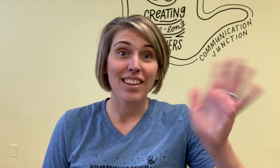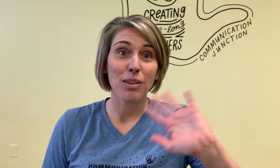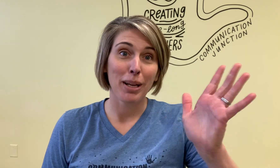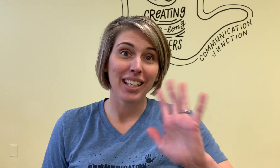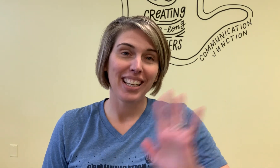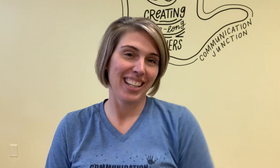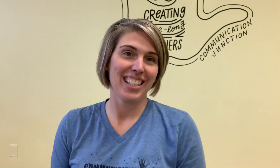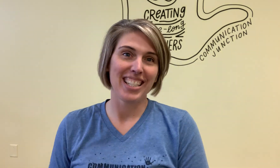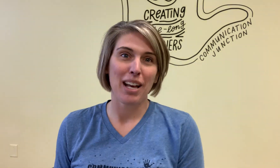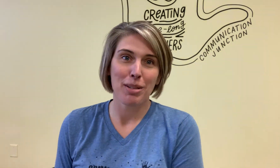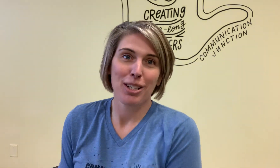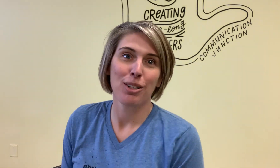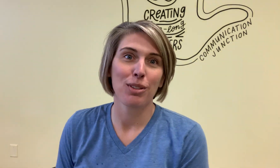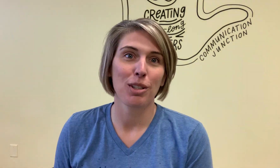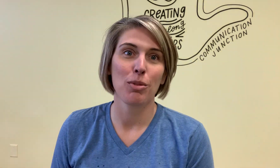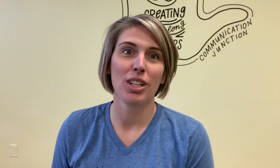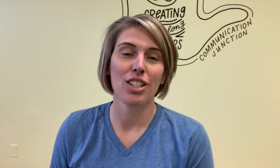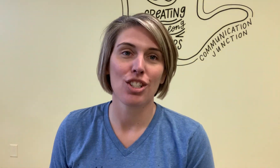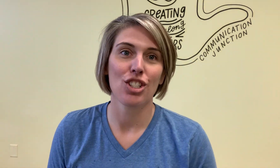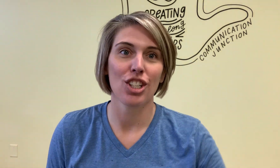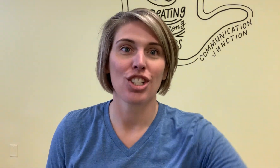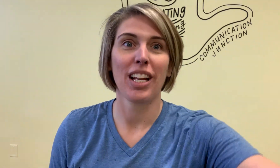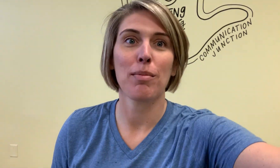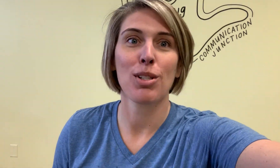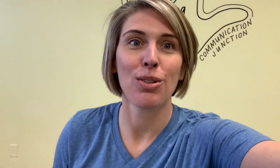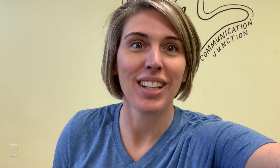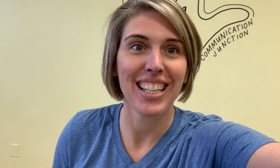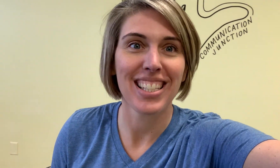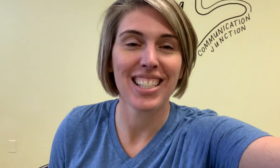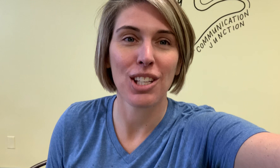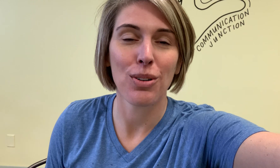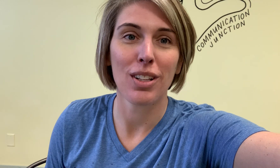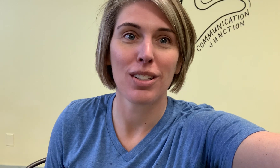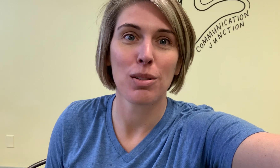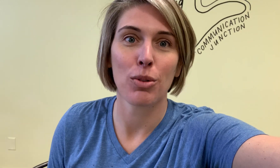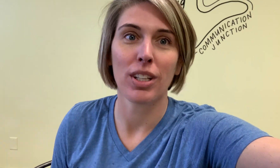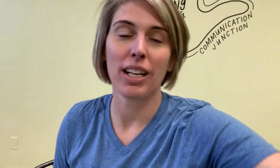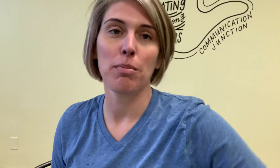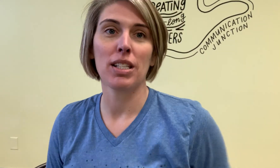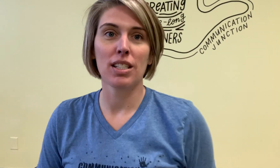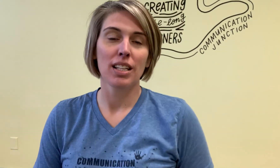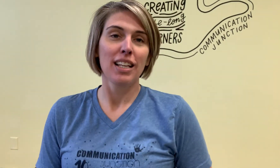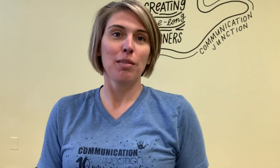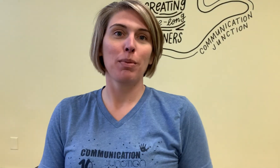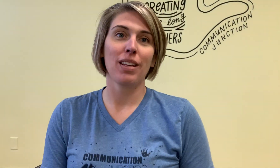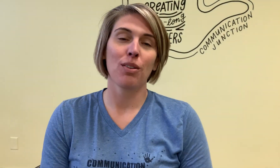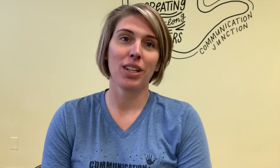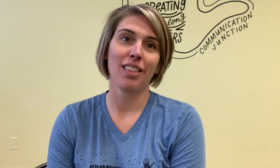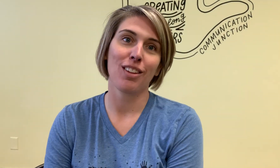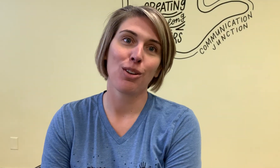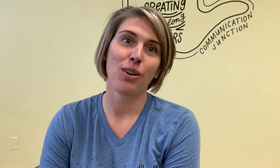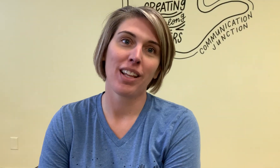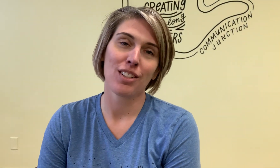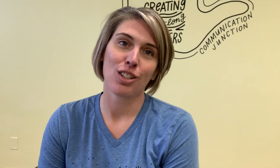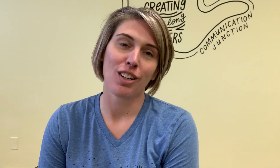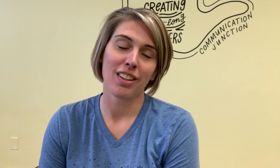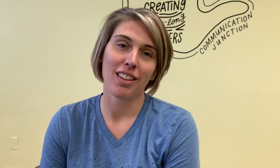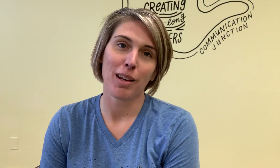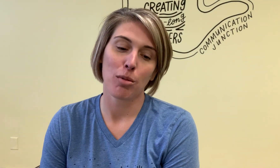Hi everybody, it's Abby Cook with Communication Junction. I'm so glad to see you all this morning. I miss being with you at the Chillicothe